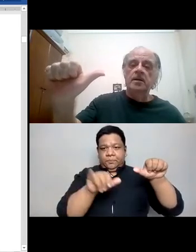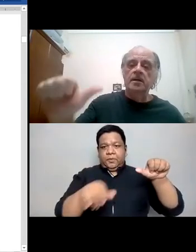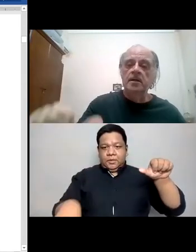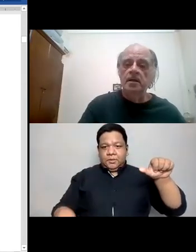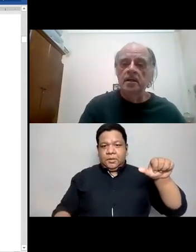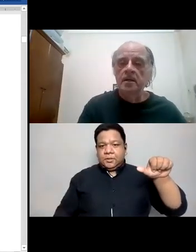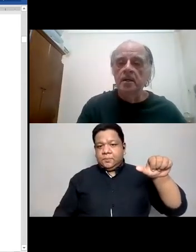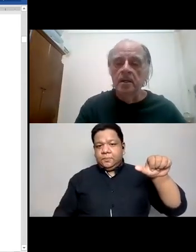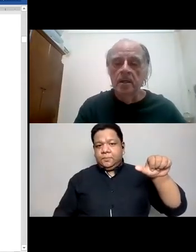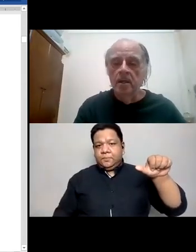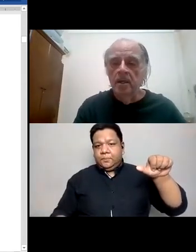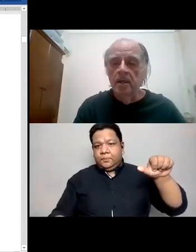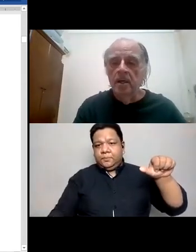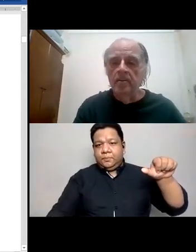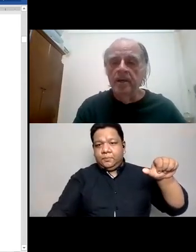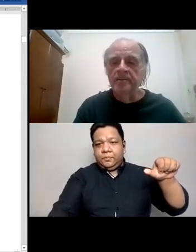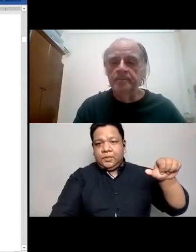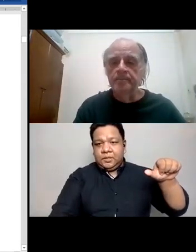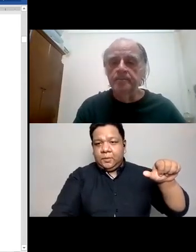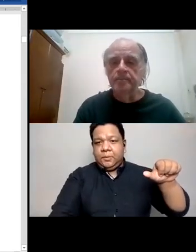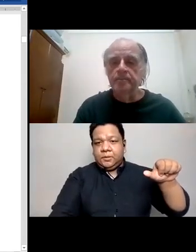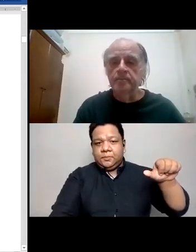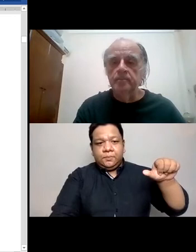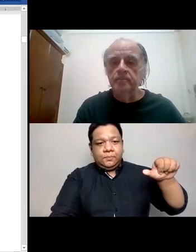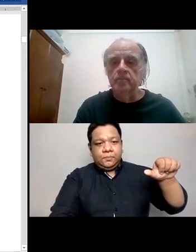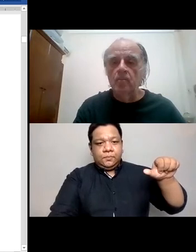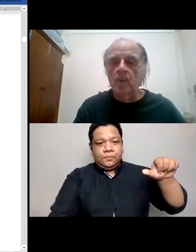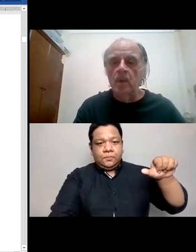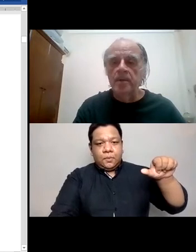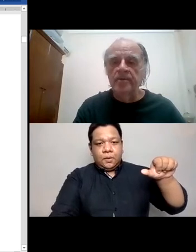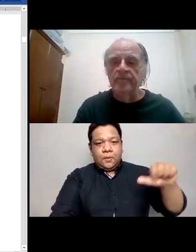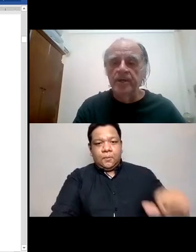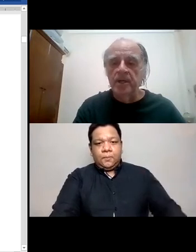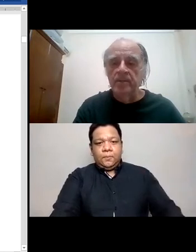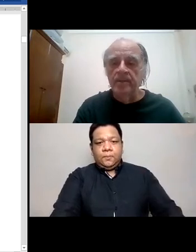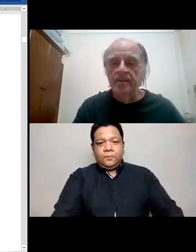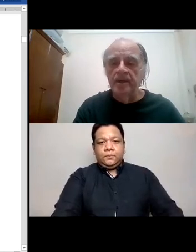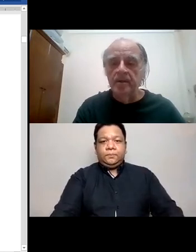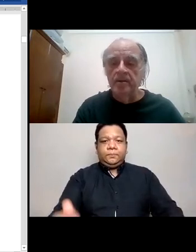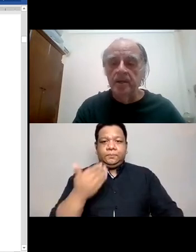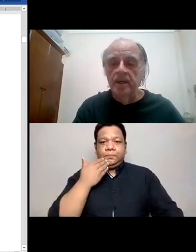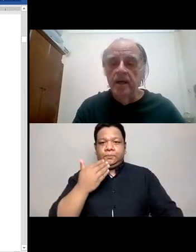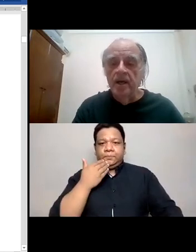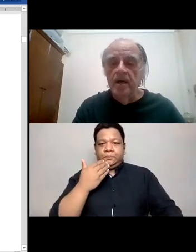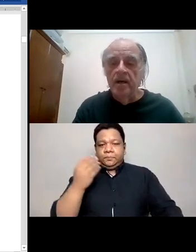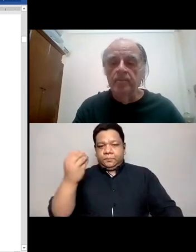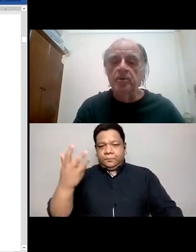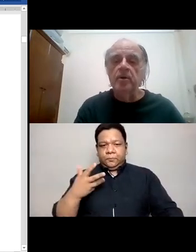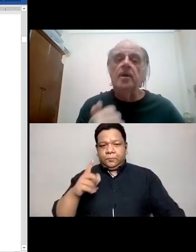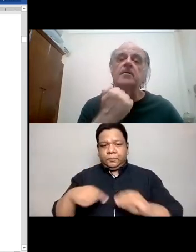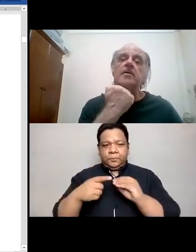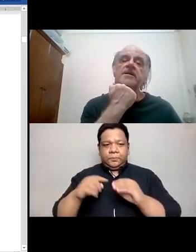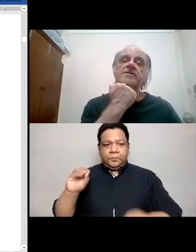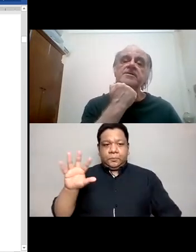Okay. Yes. Yes. All right. It's the same. Yeah. Thank you for telling me about that. Okay.